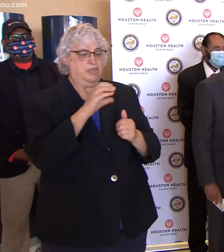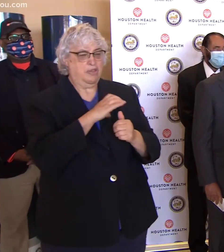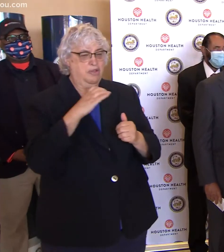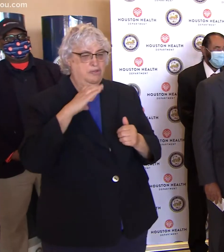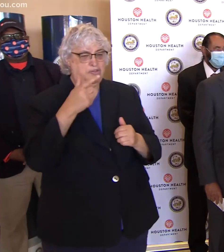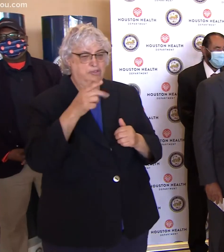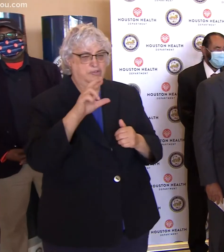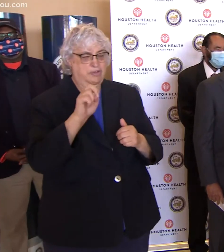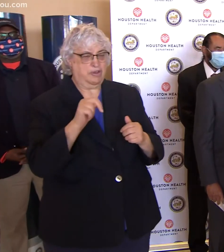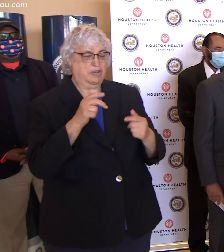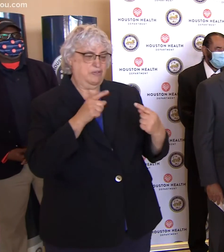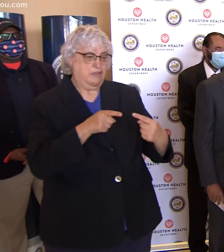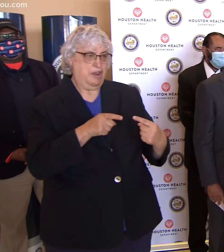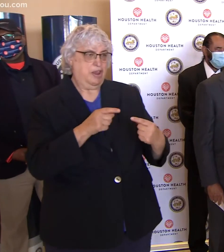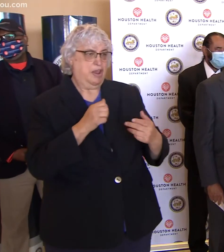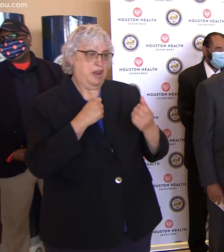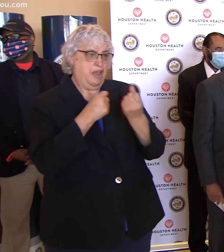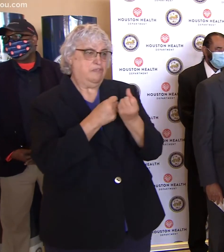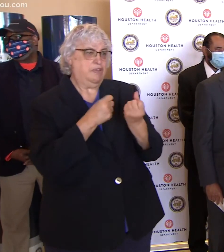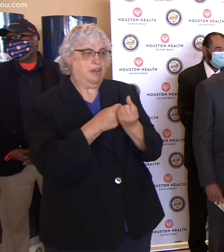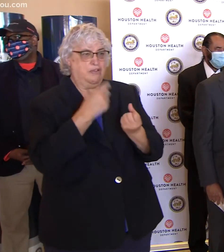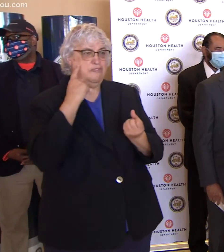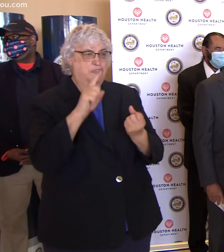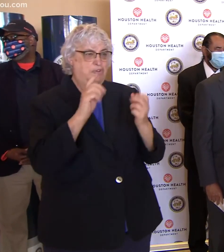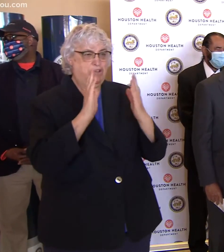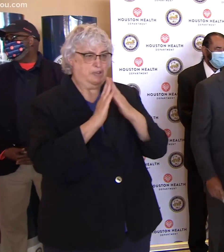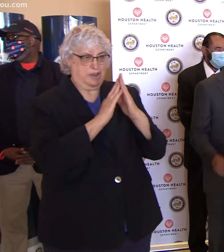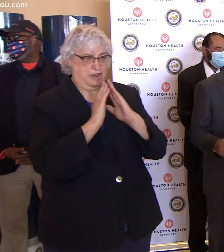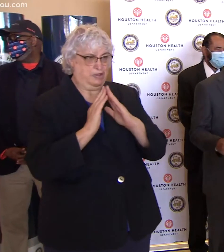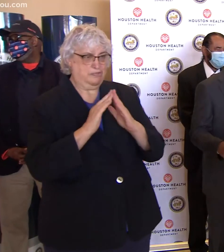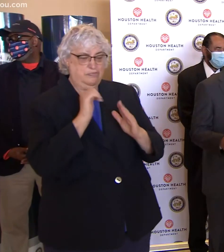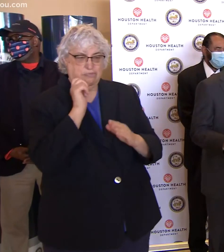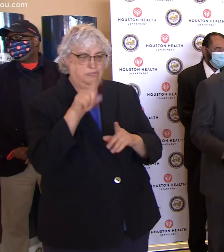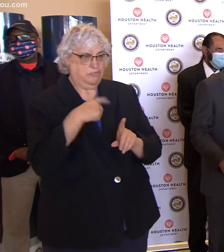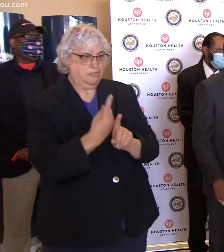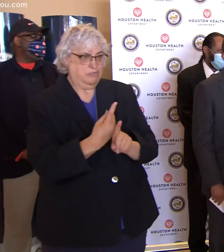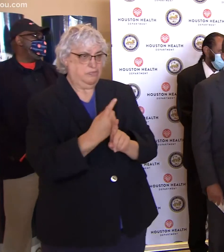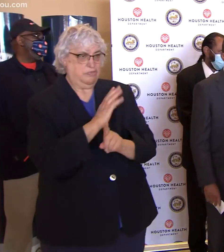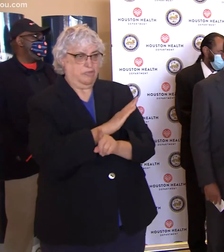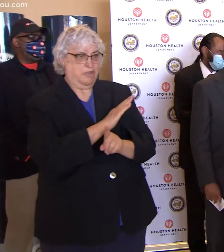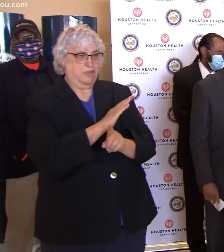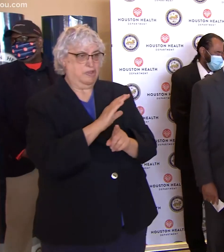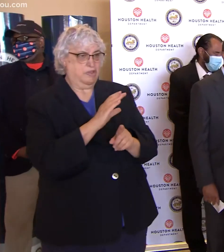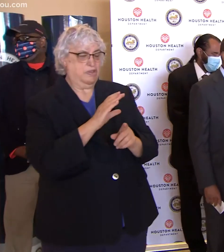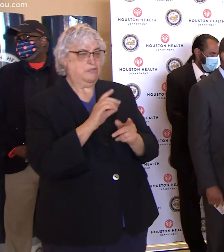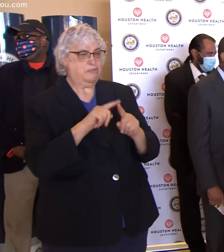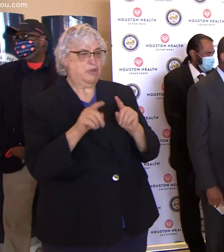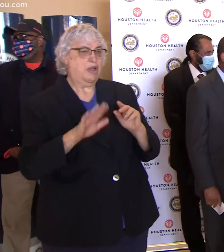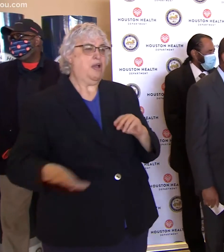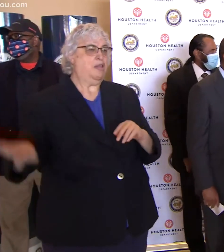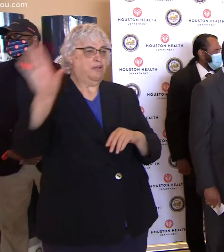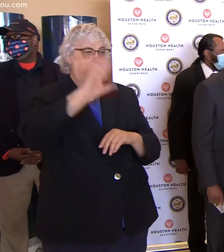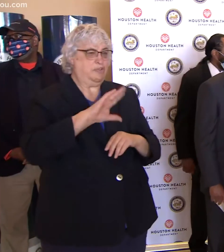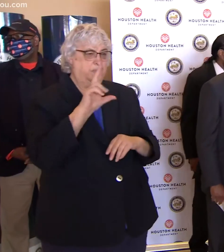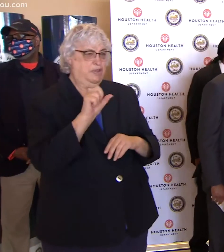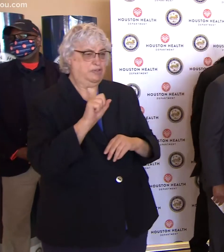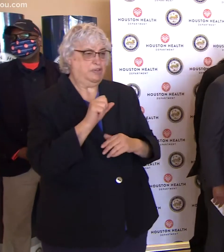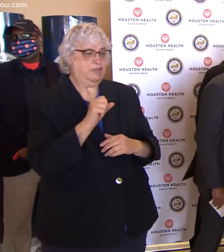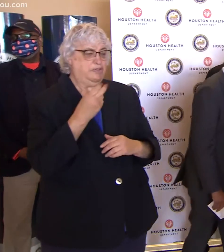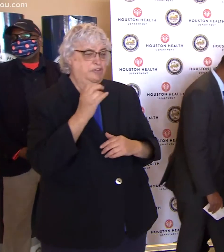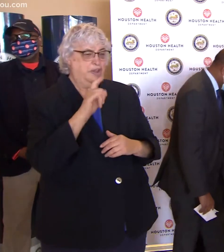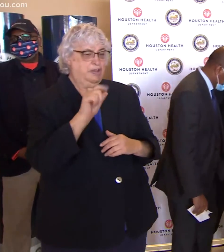been fighting very, very hard and advocating on behalf of municipalities, not just in their respective congressional districts, but throughout the United States. Congresswoman